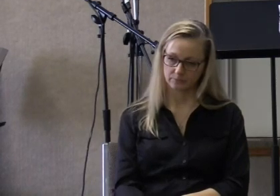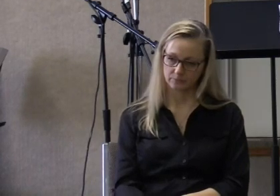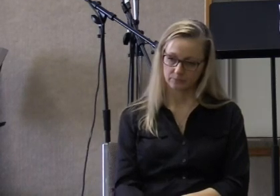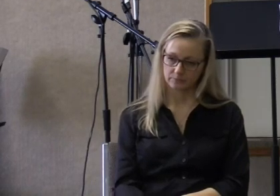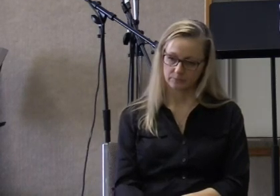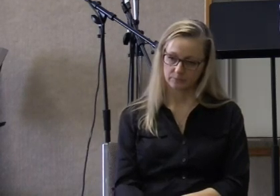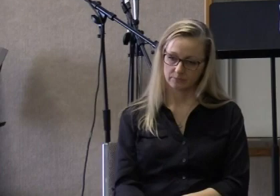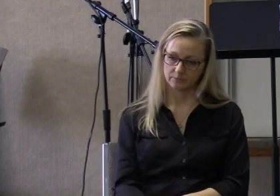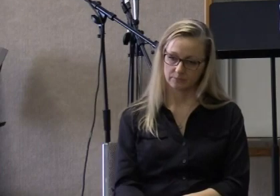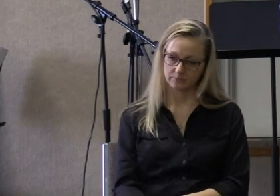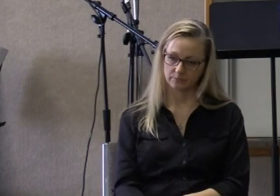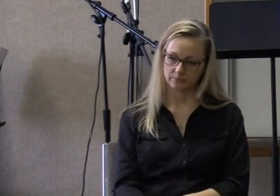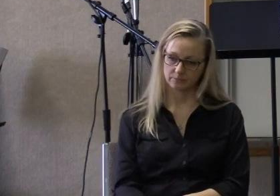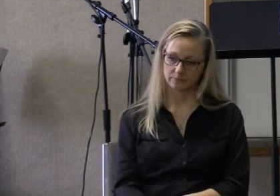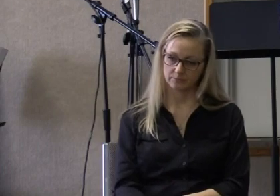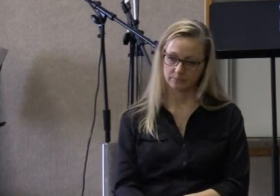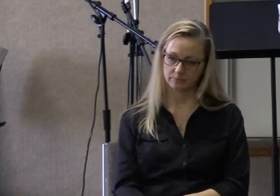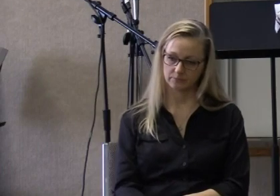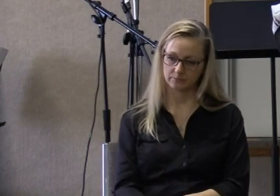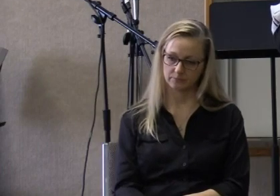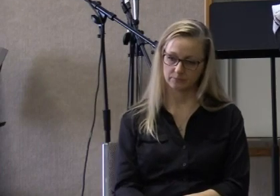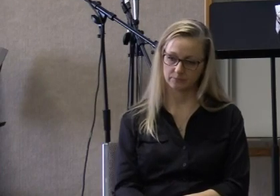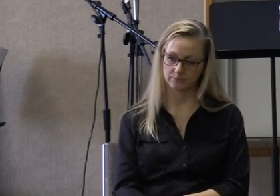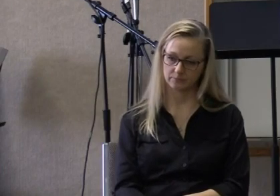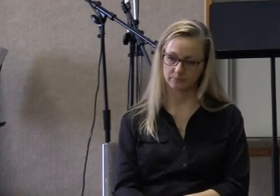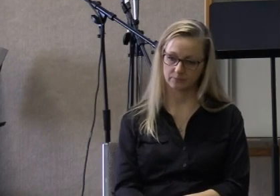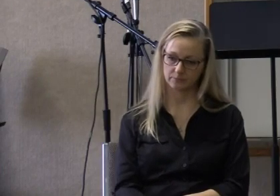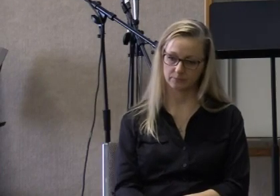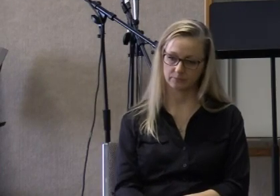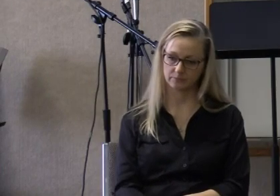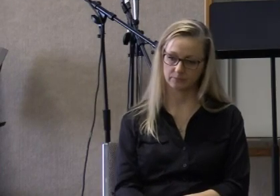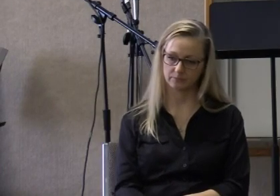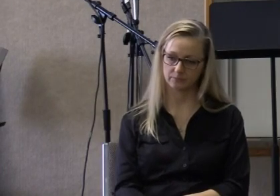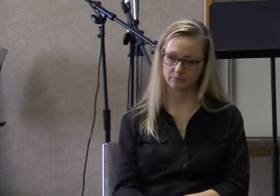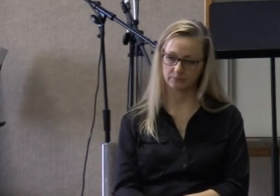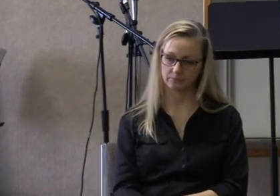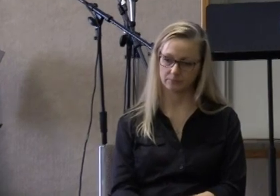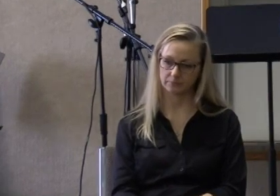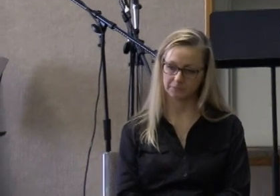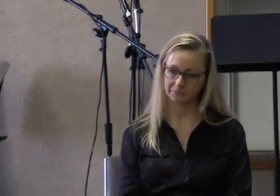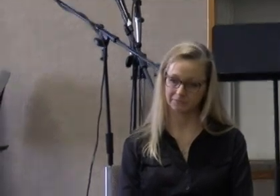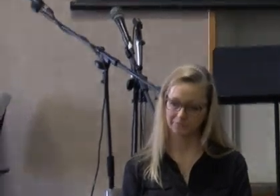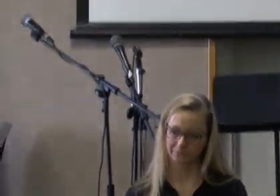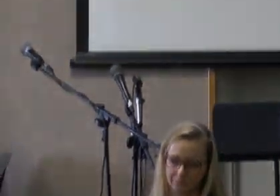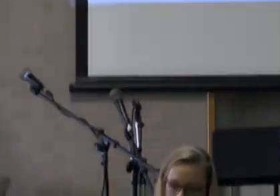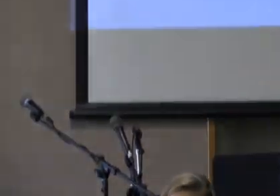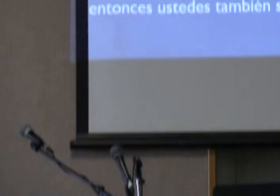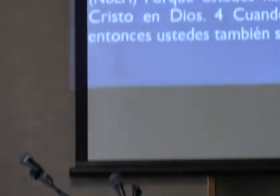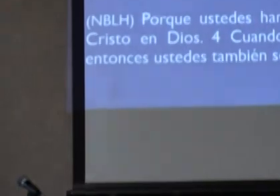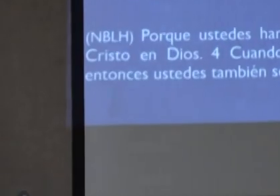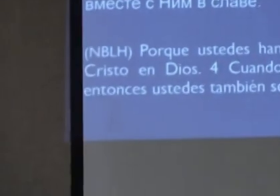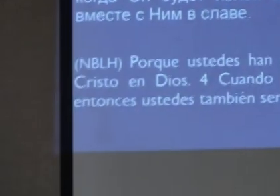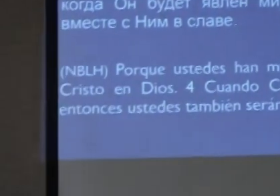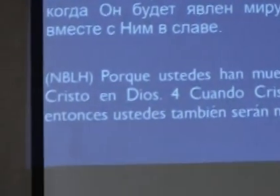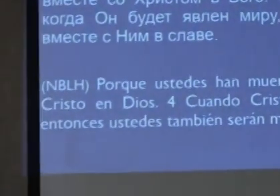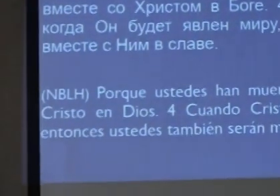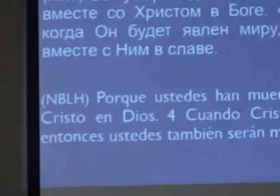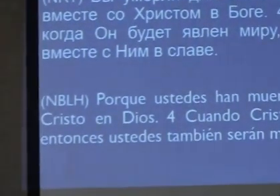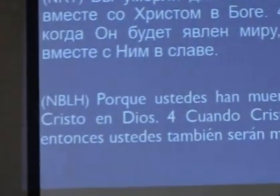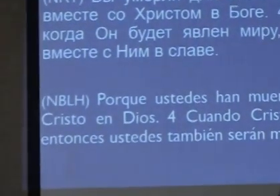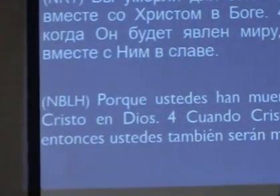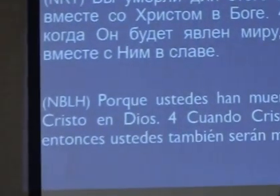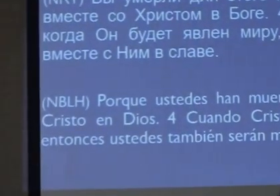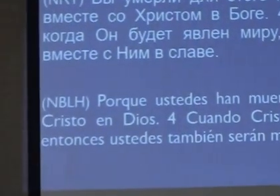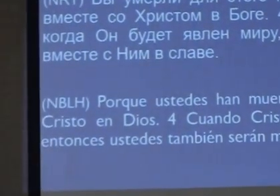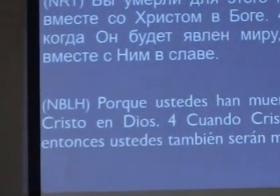have died and your life is hidden with Messiah in God. When Messiah, who is your life, is revealed, then you also will